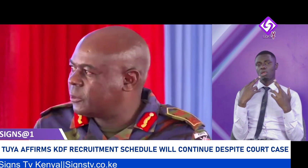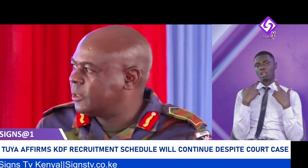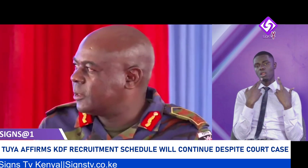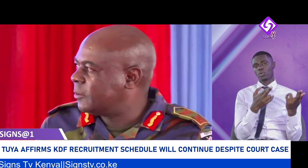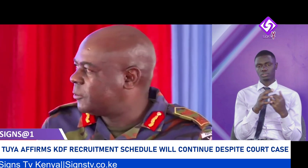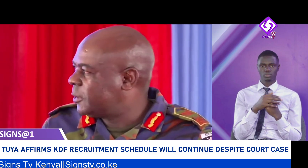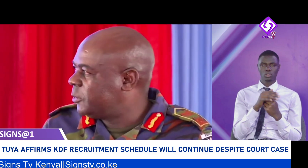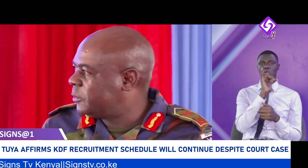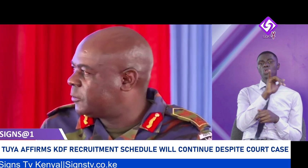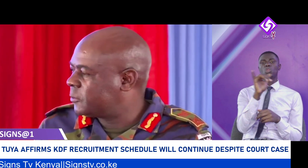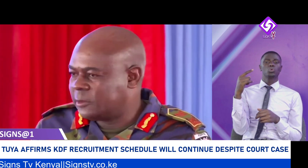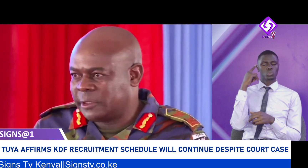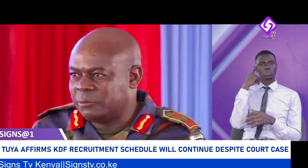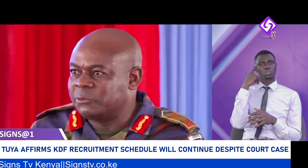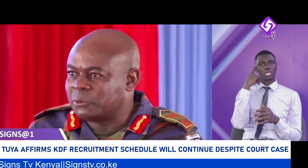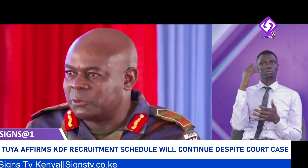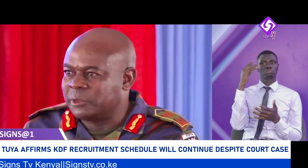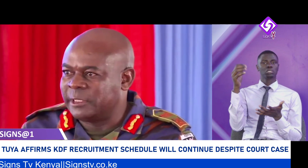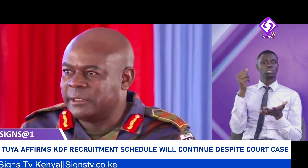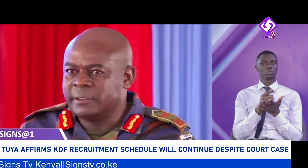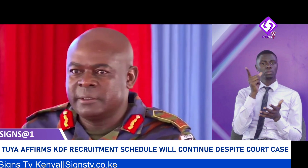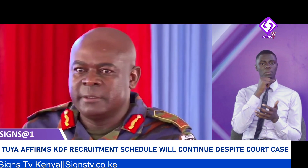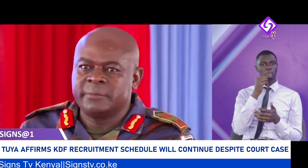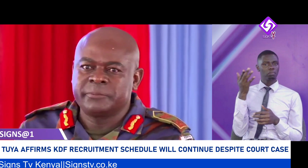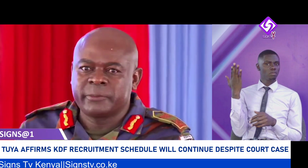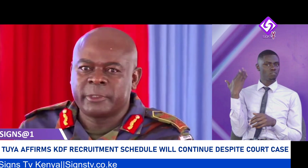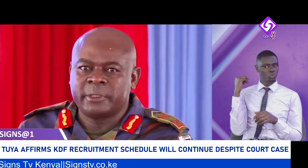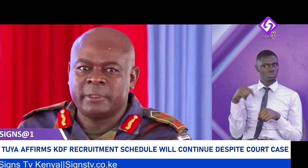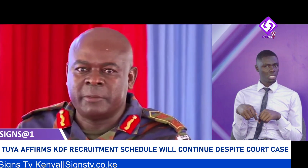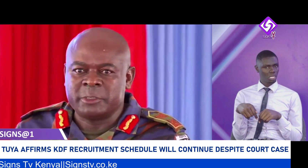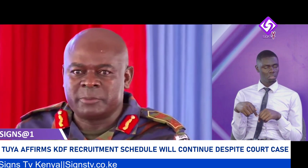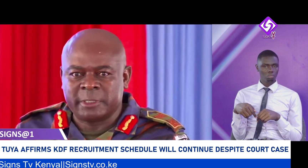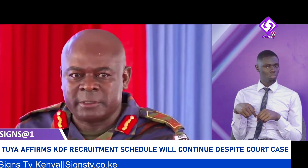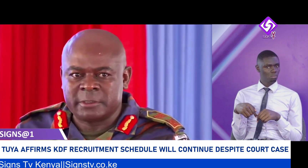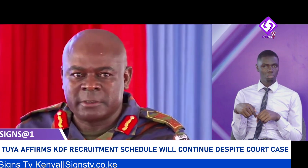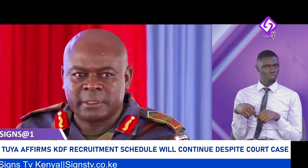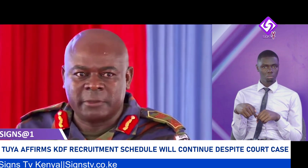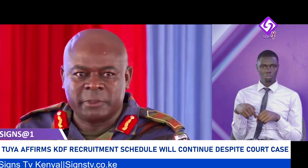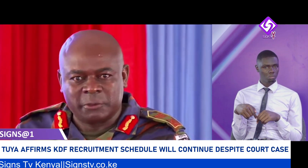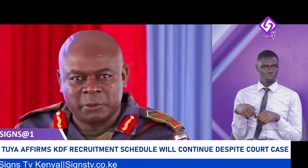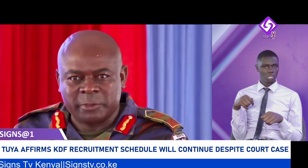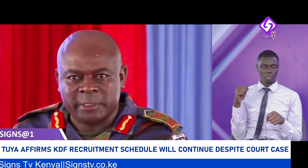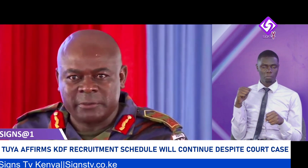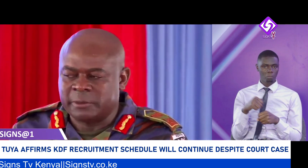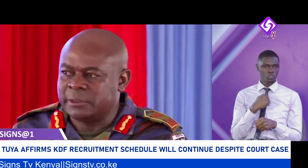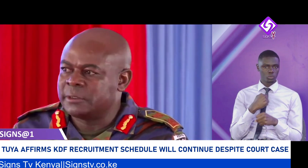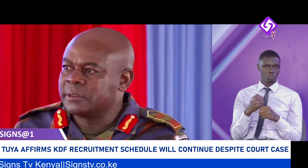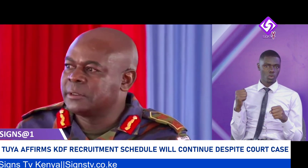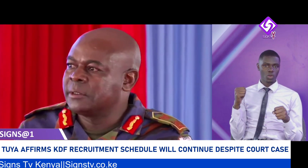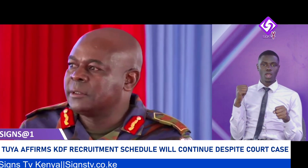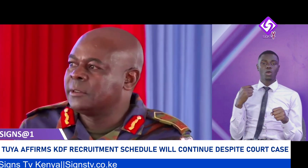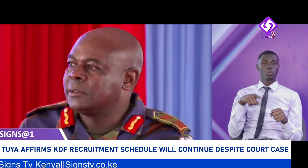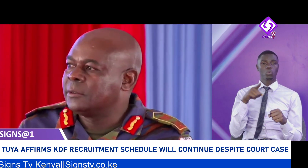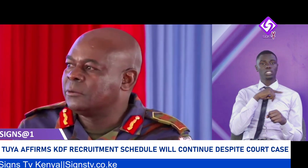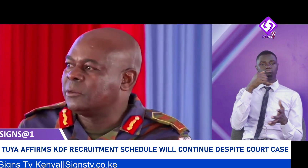think they have already been recruited before today, they are misplaced, and we are not party to it. Whoever